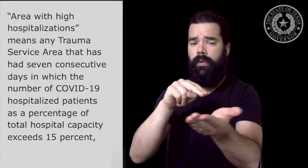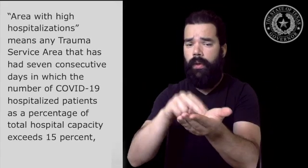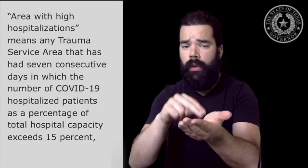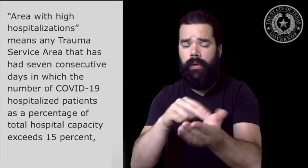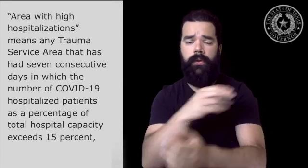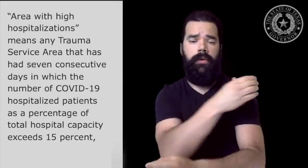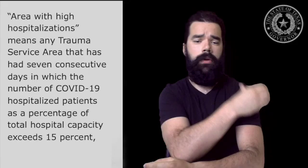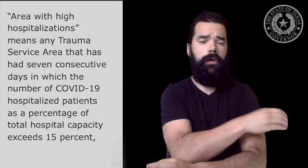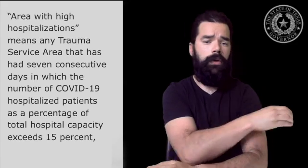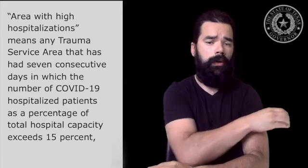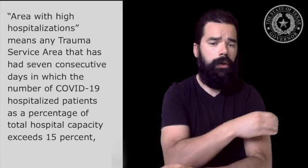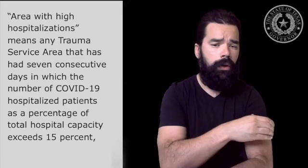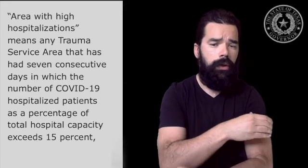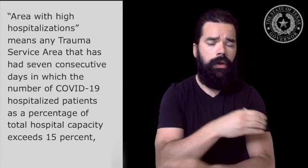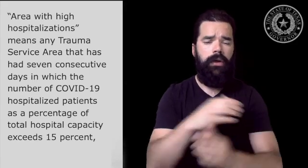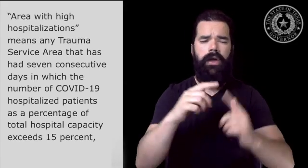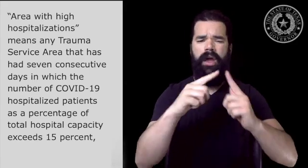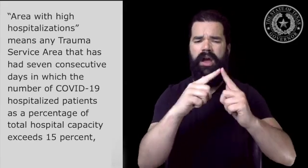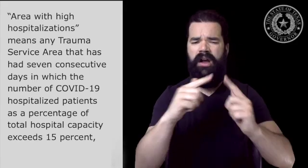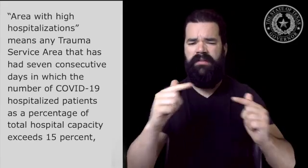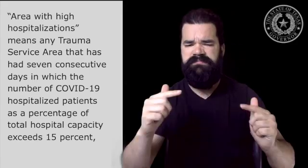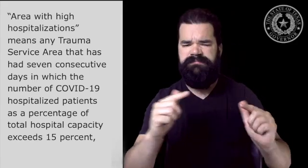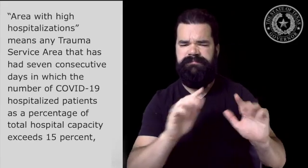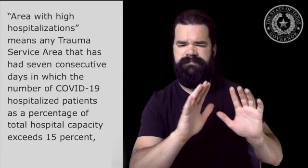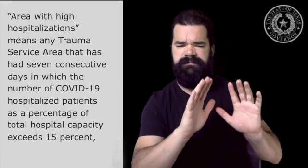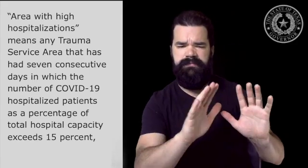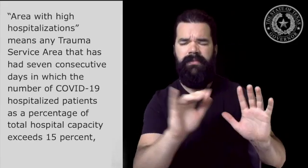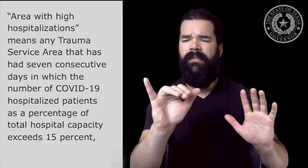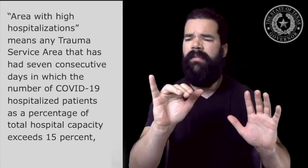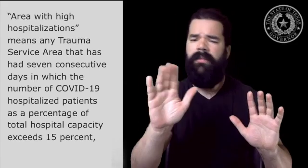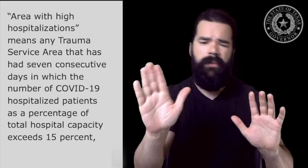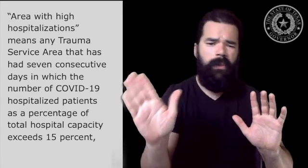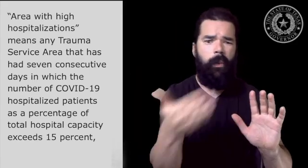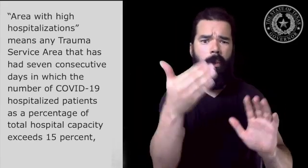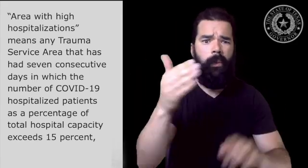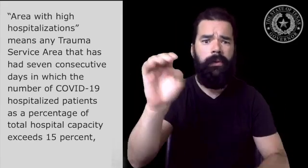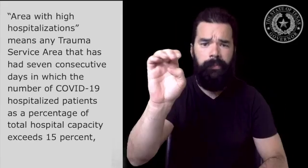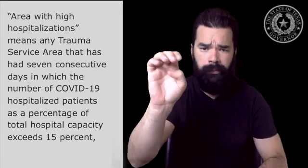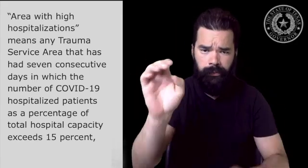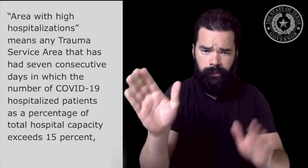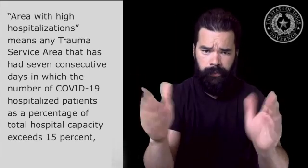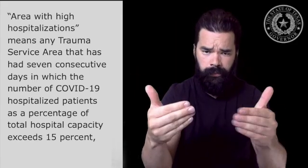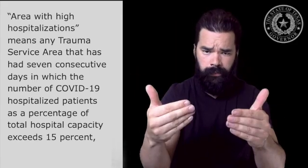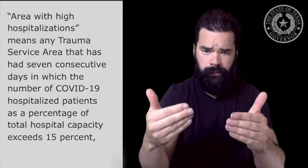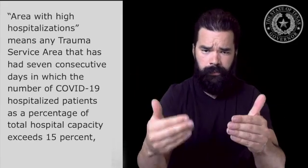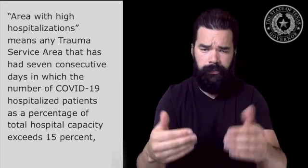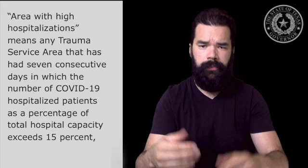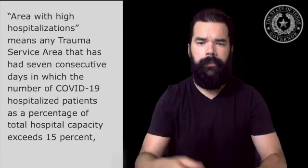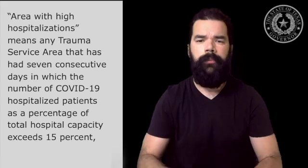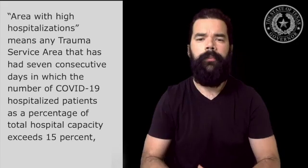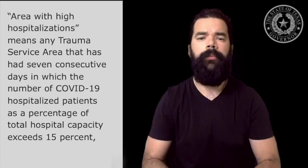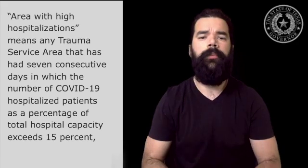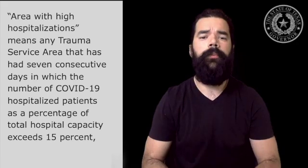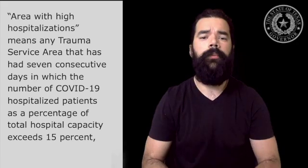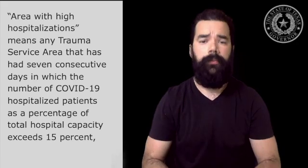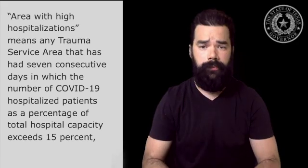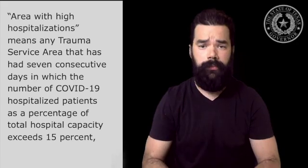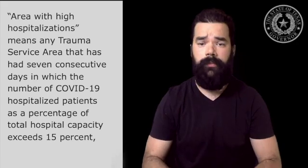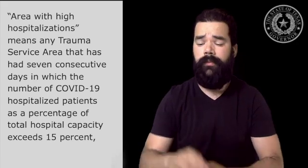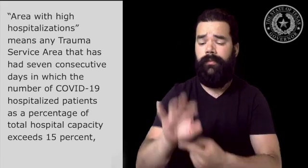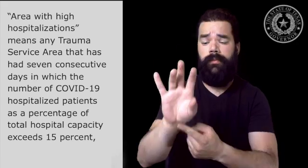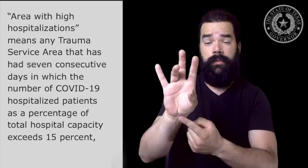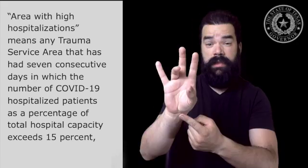of COVID-19 hospitalized patients as a percentage of the total hospital capacity exceeds